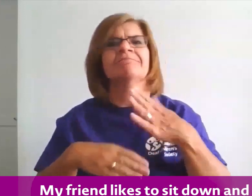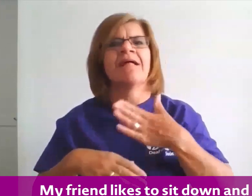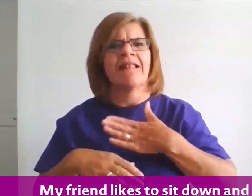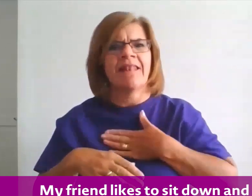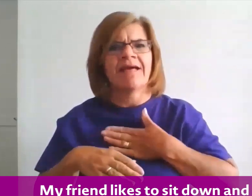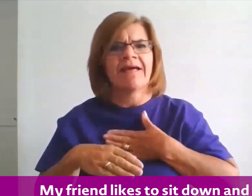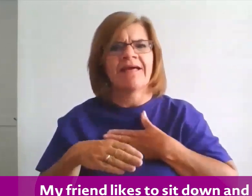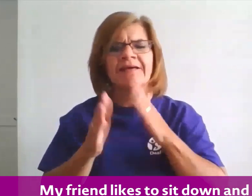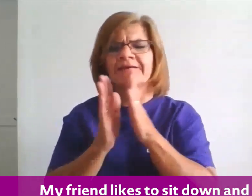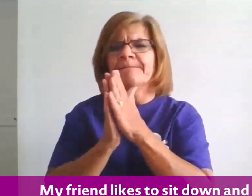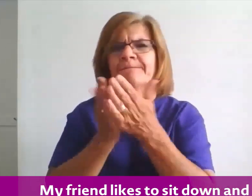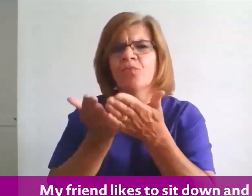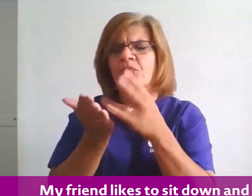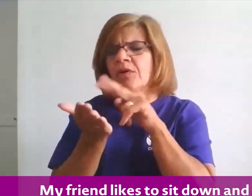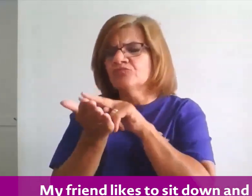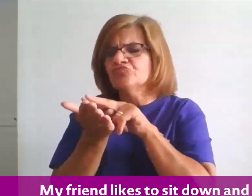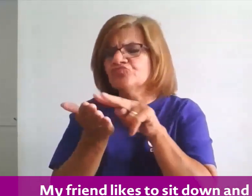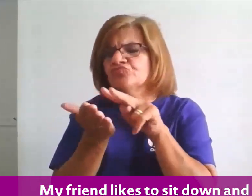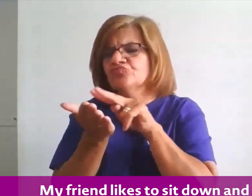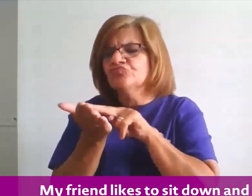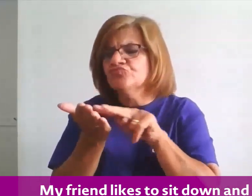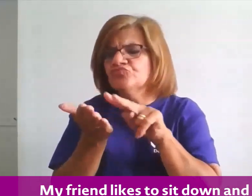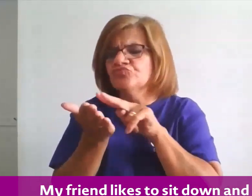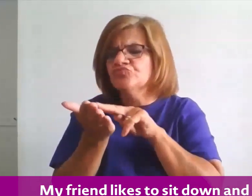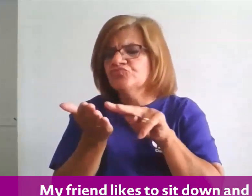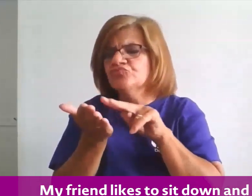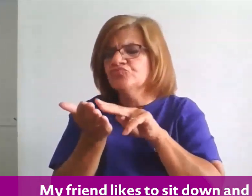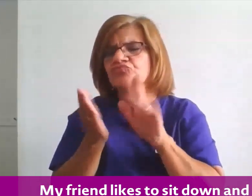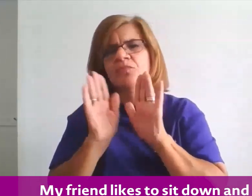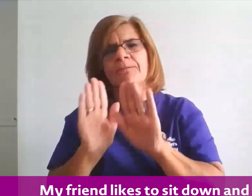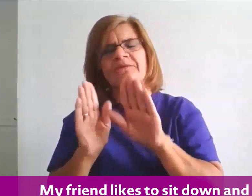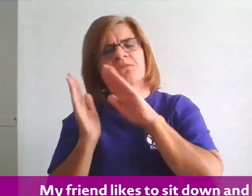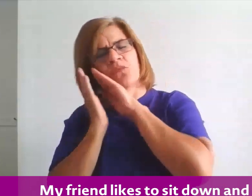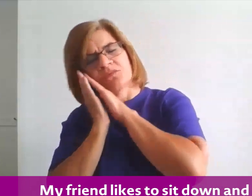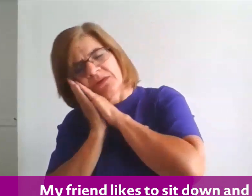And my friend likes to sit down and read a book before they go to sleep.